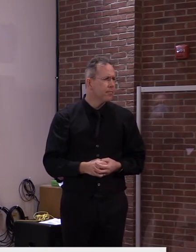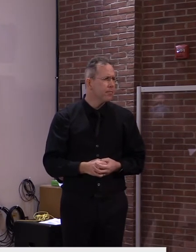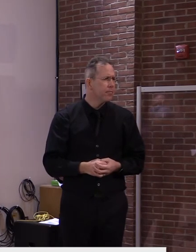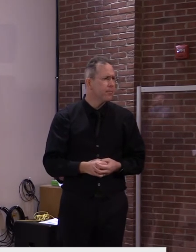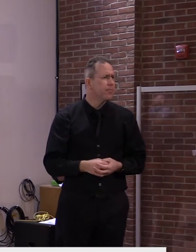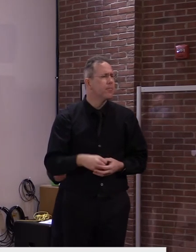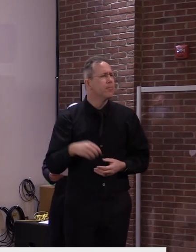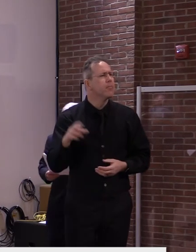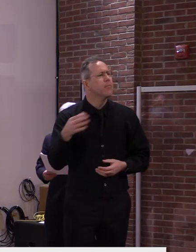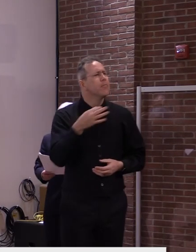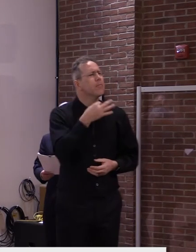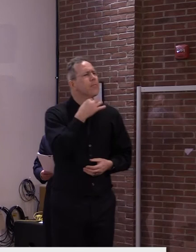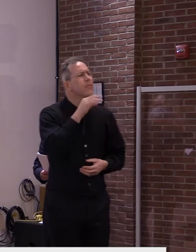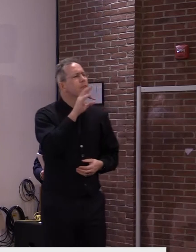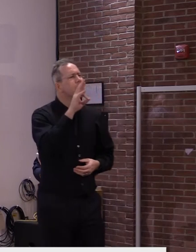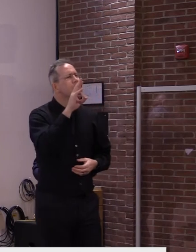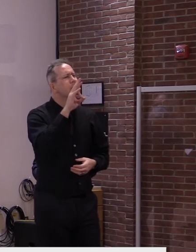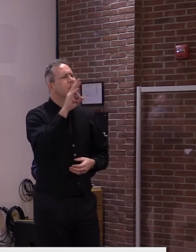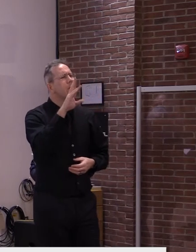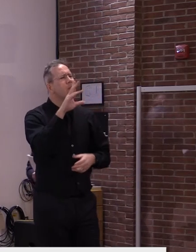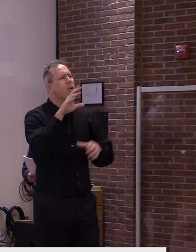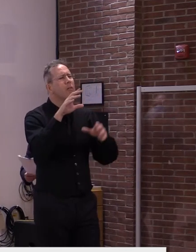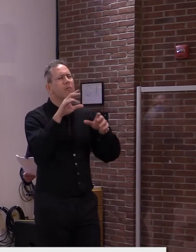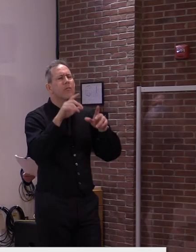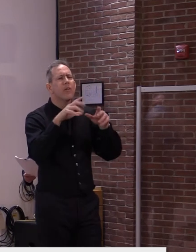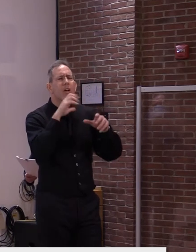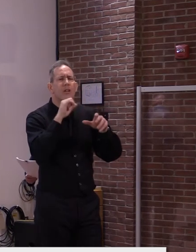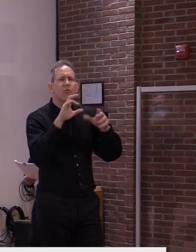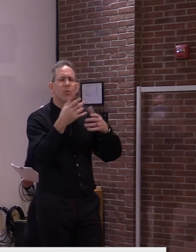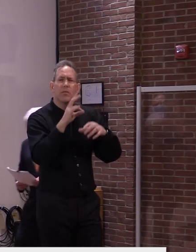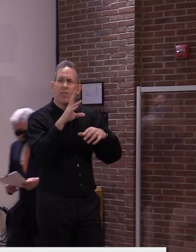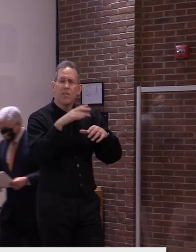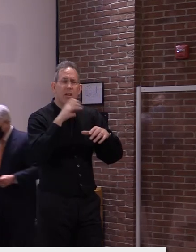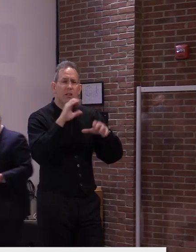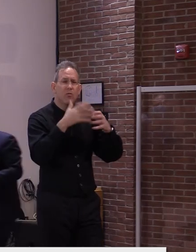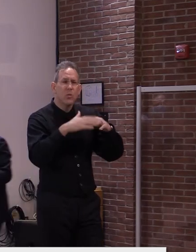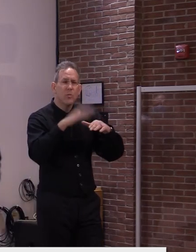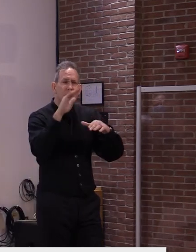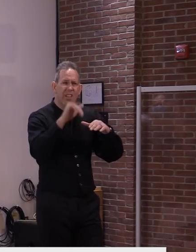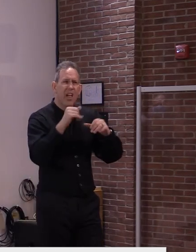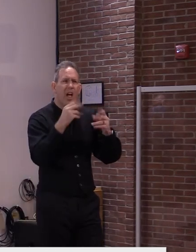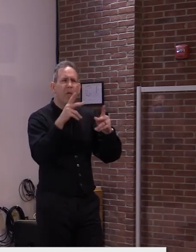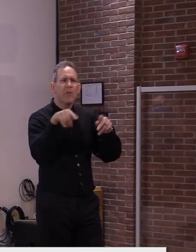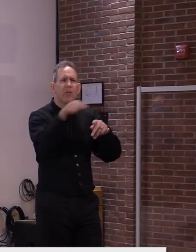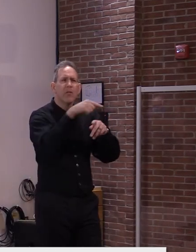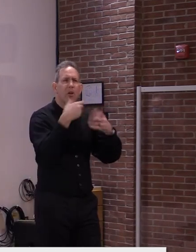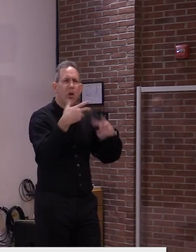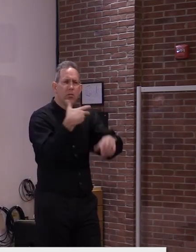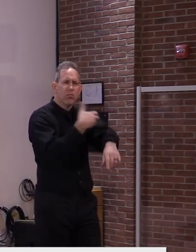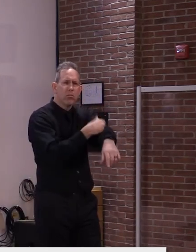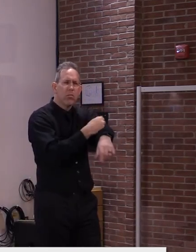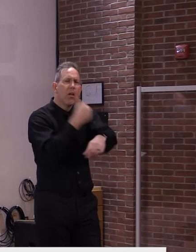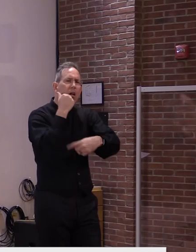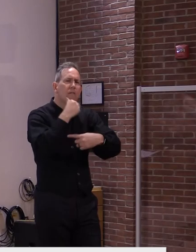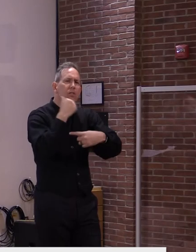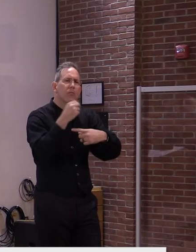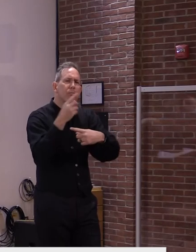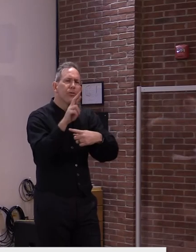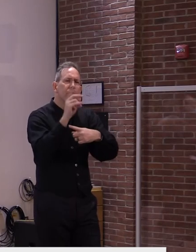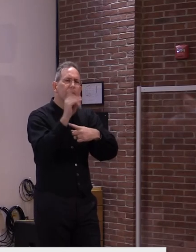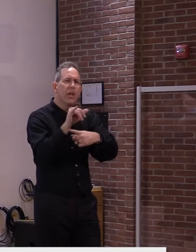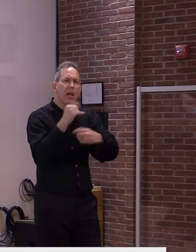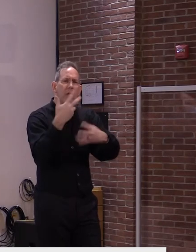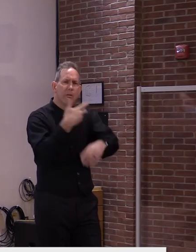totals expected for next week? Yeah, you have that, Secretary Smith? I think it's like 1,500, but.